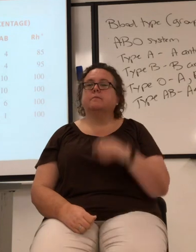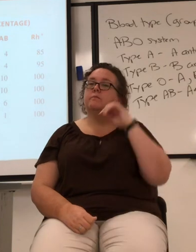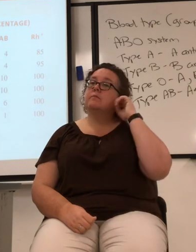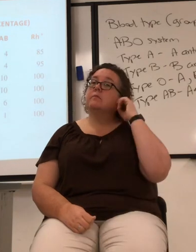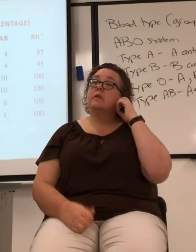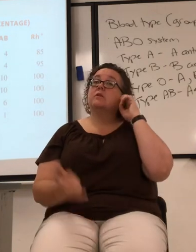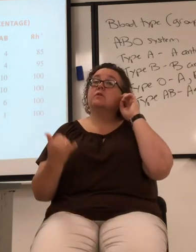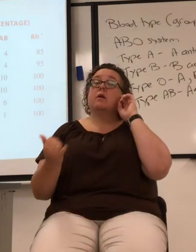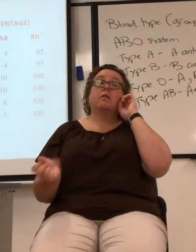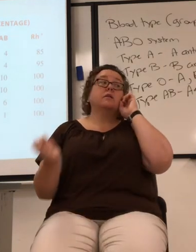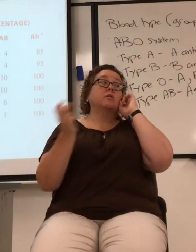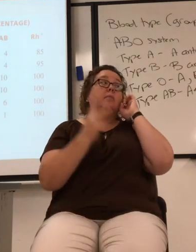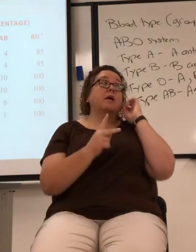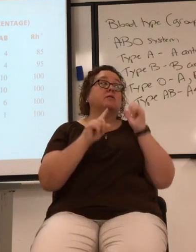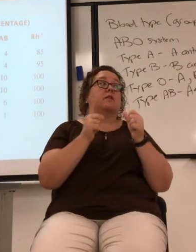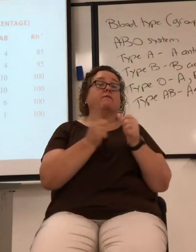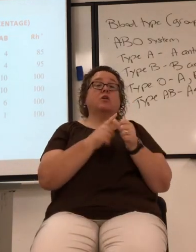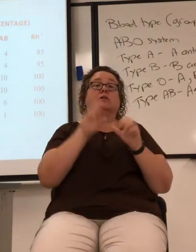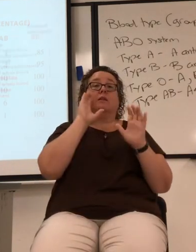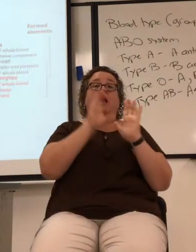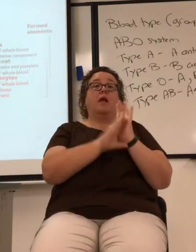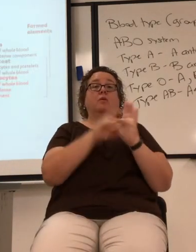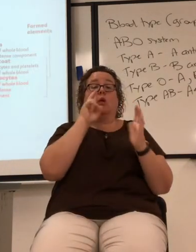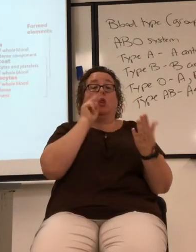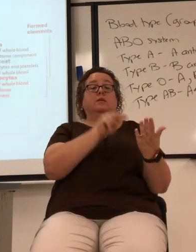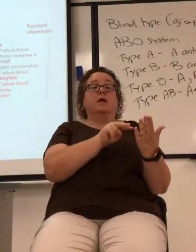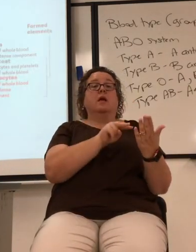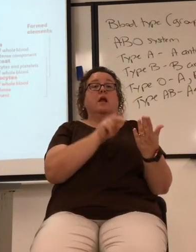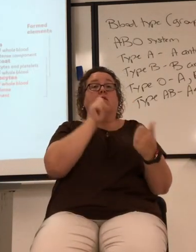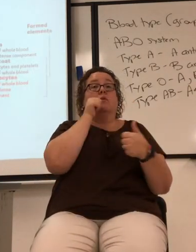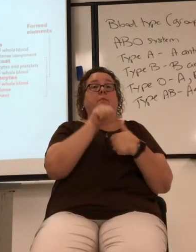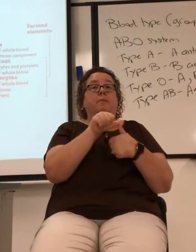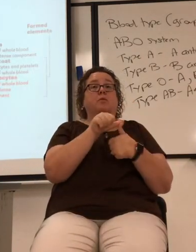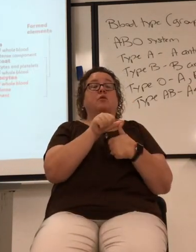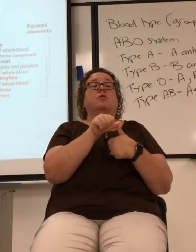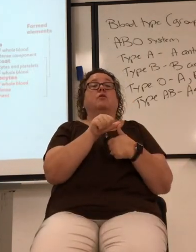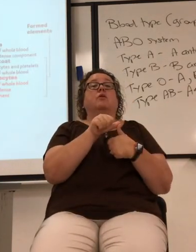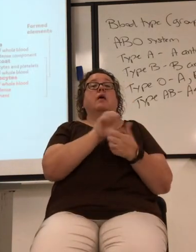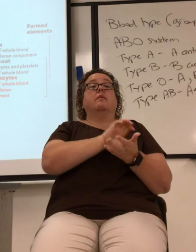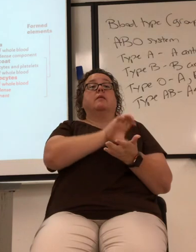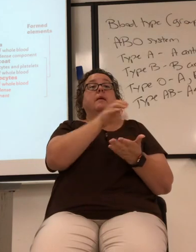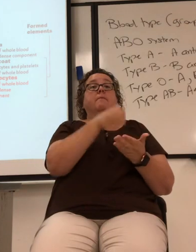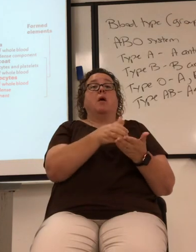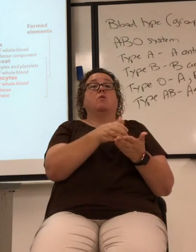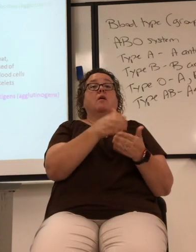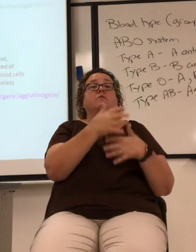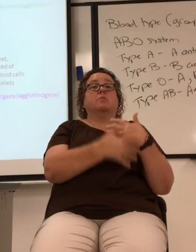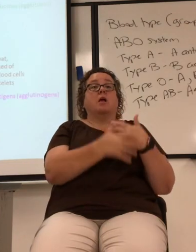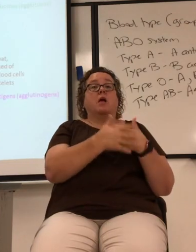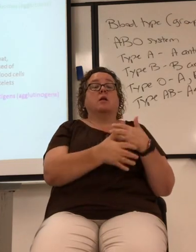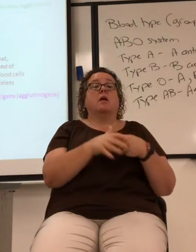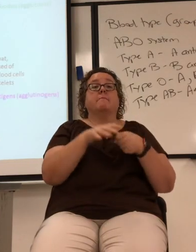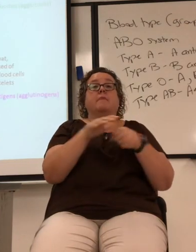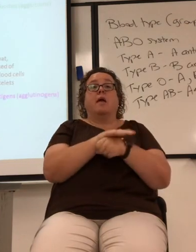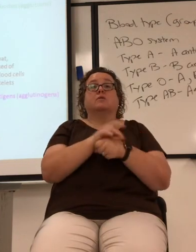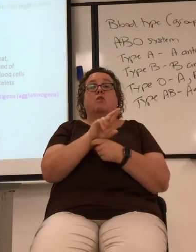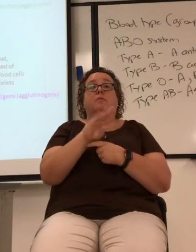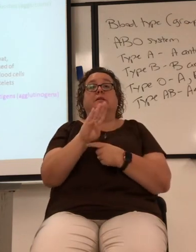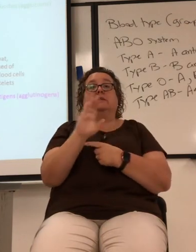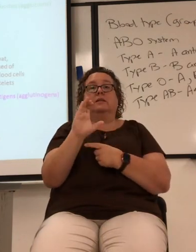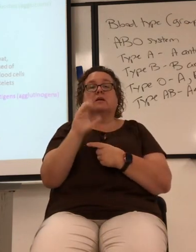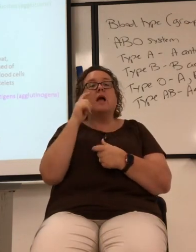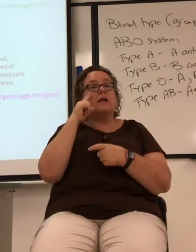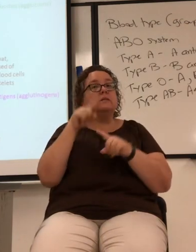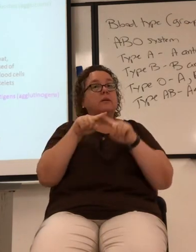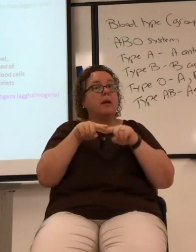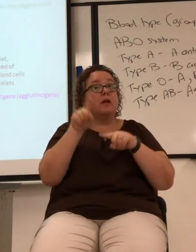Let's go back to the first slide we looked at. Let's remember that, spin down the blood, donate the packed RBCs. Depending on if you're the donor or